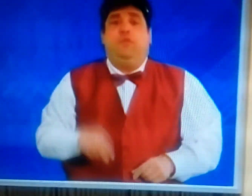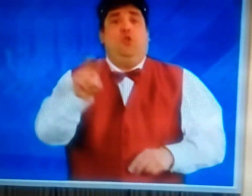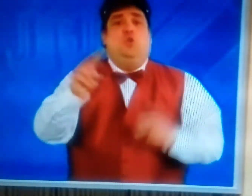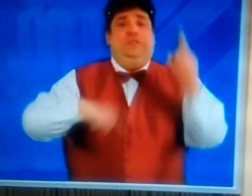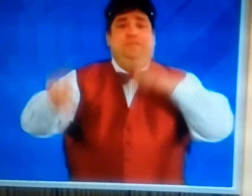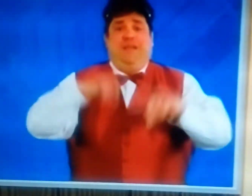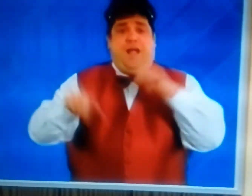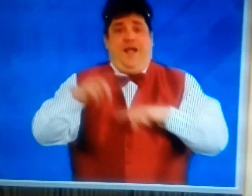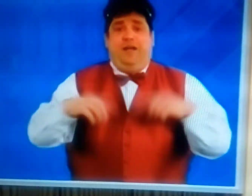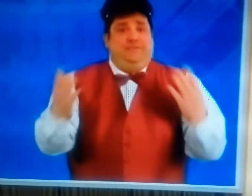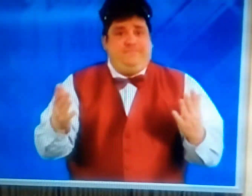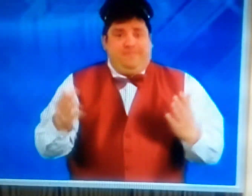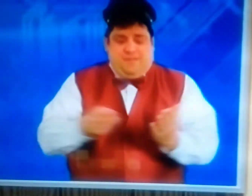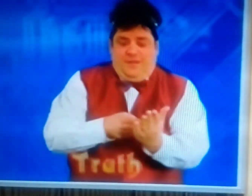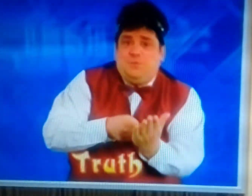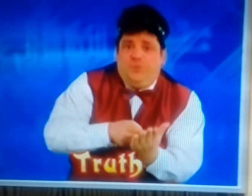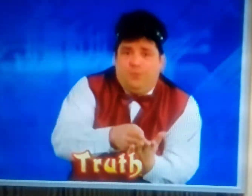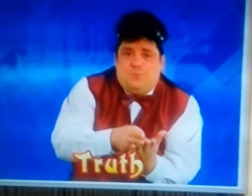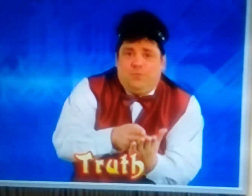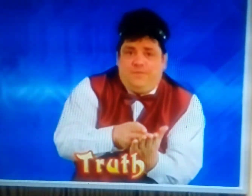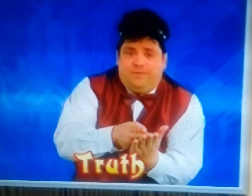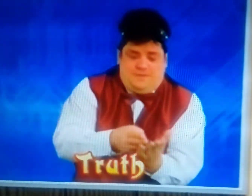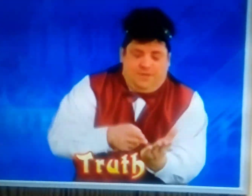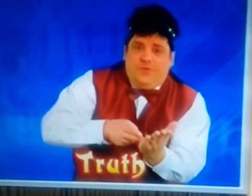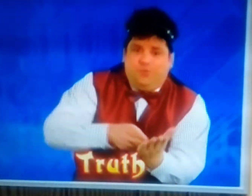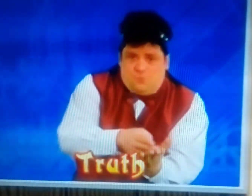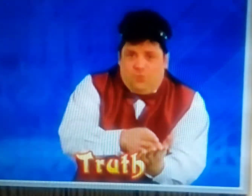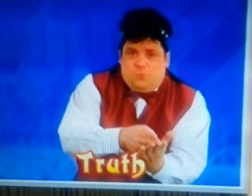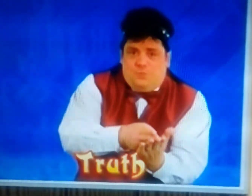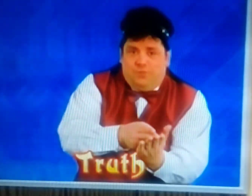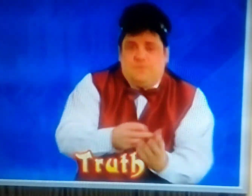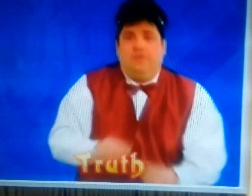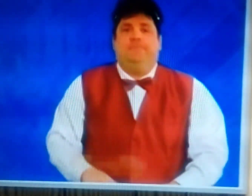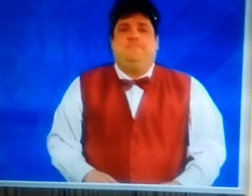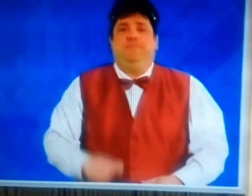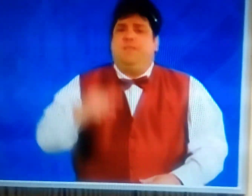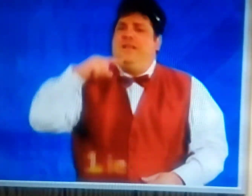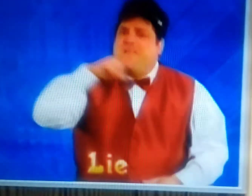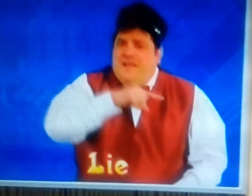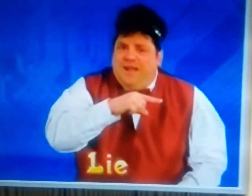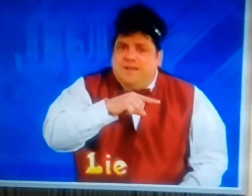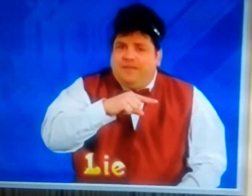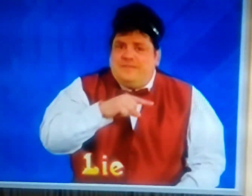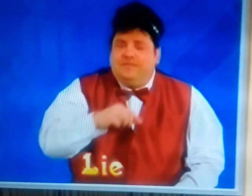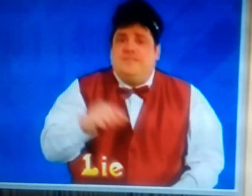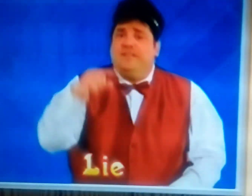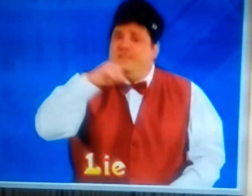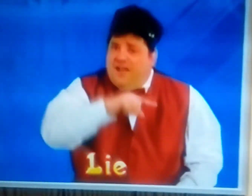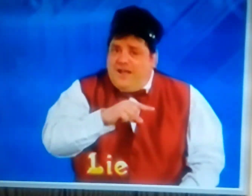You watch for these signs. Truth. Like that. Truth. Lie. Lie.